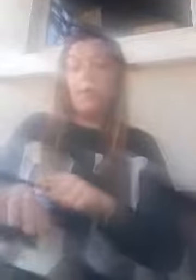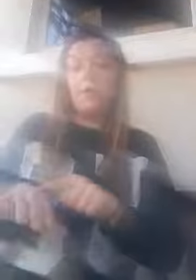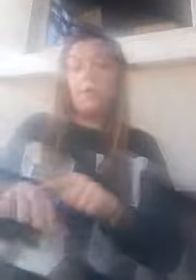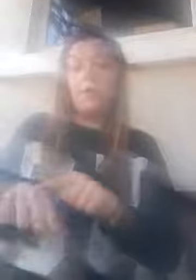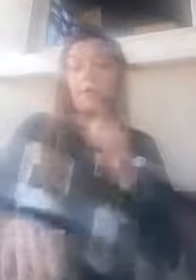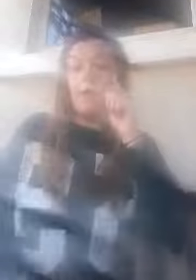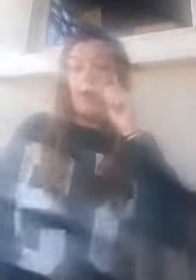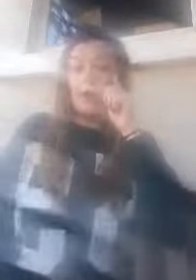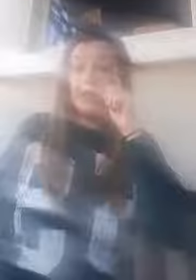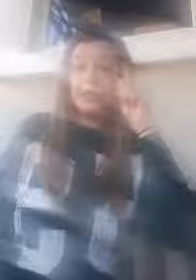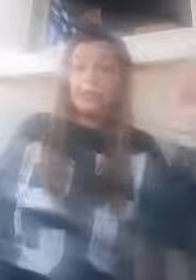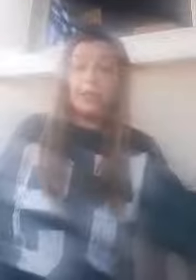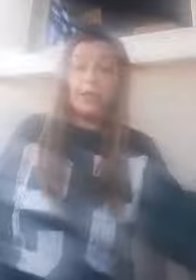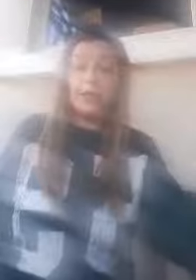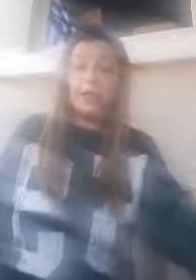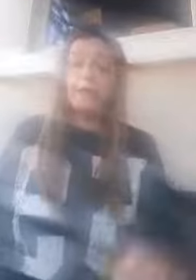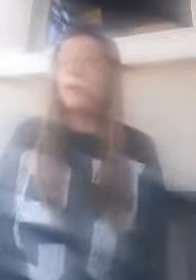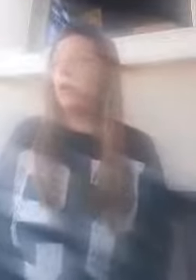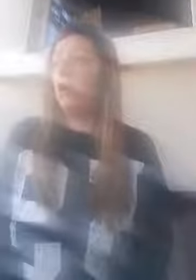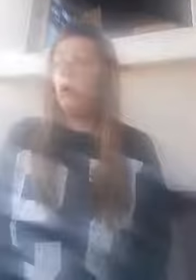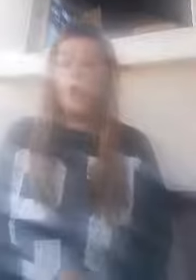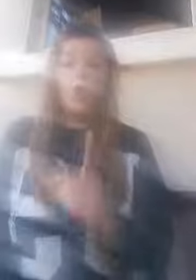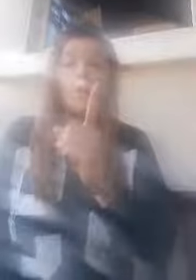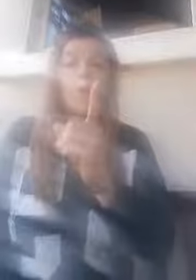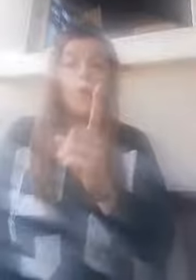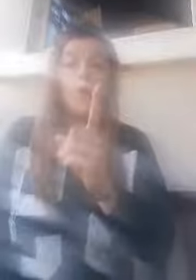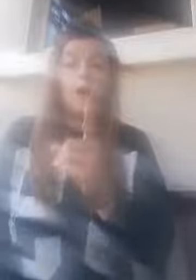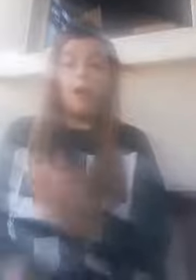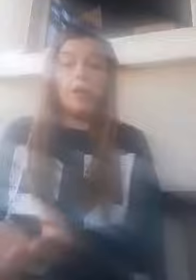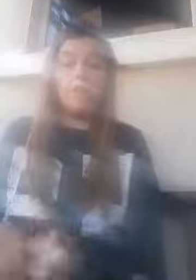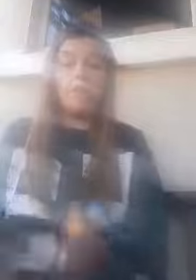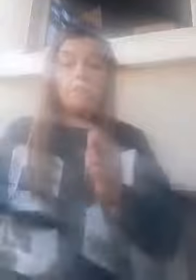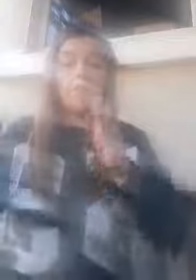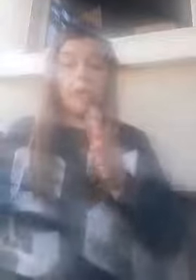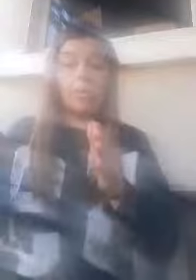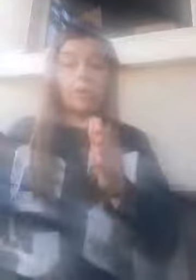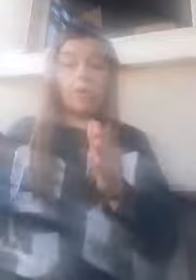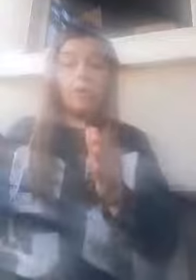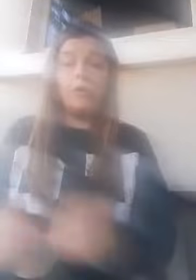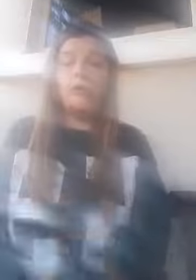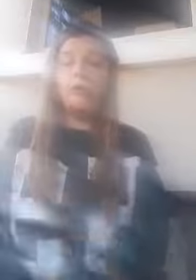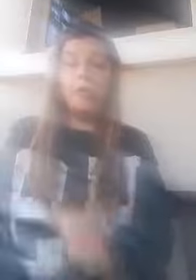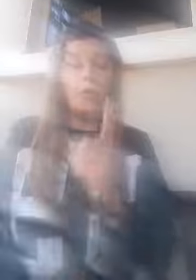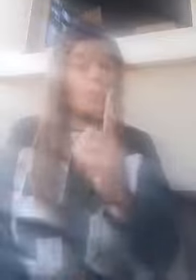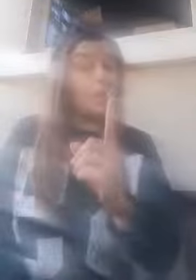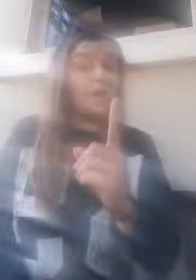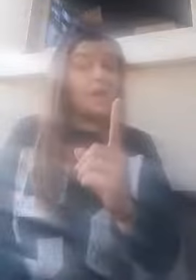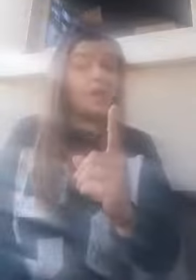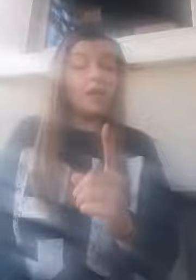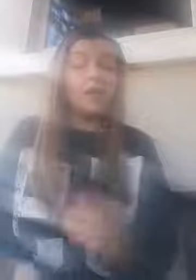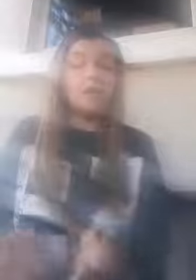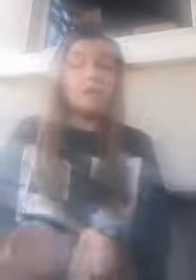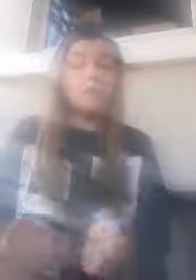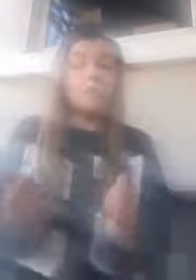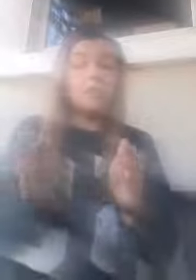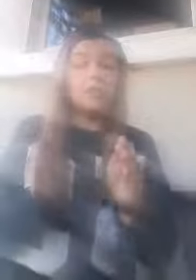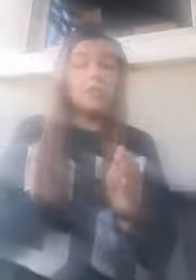blue eyes see? One big bowl, one medium